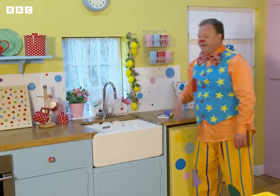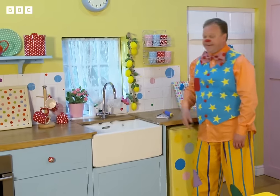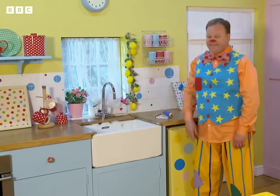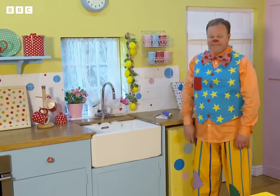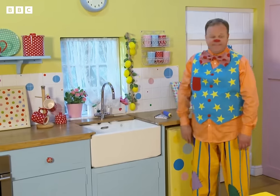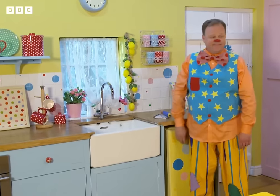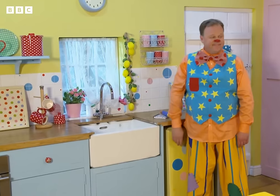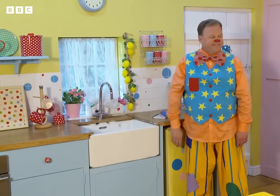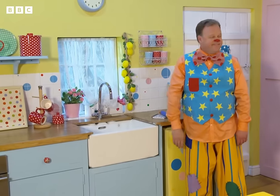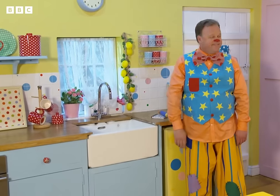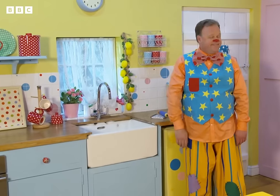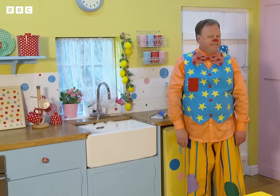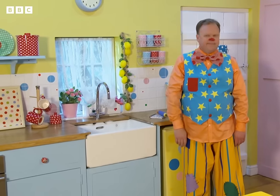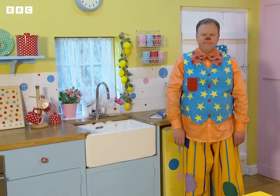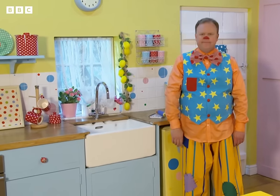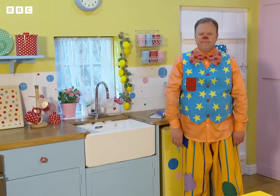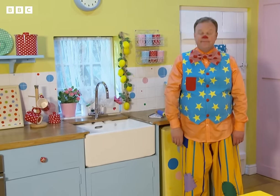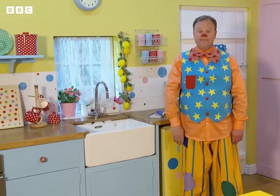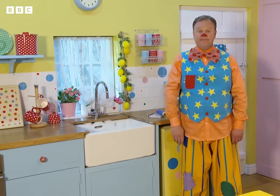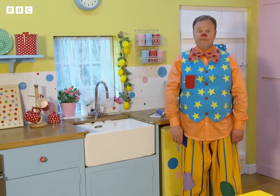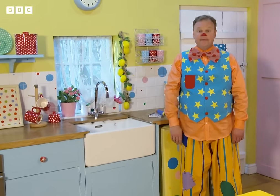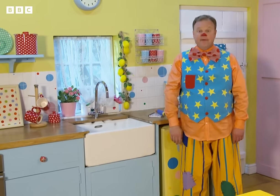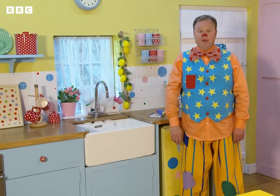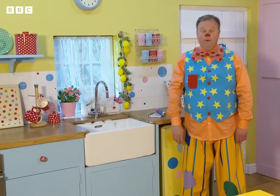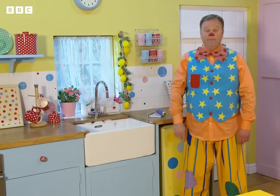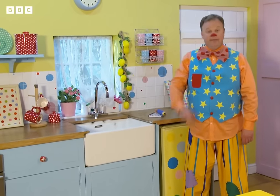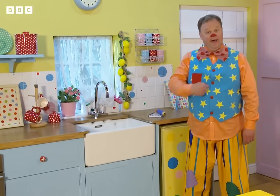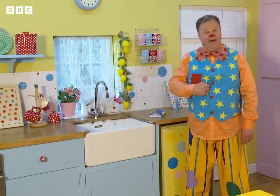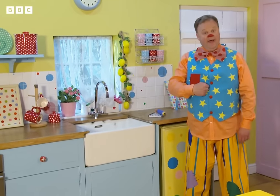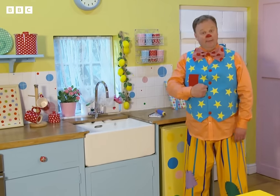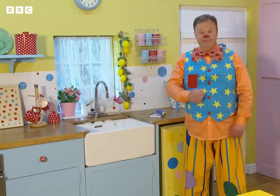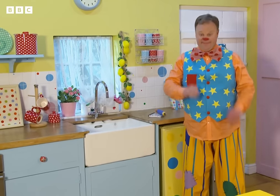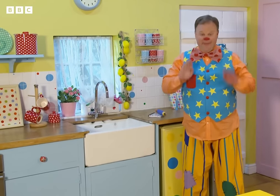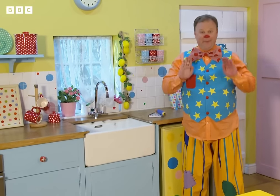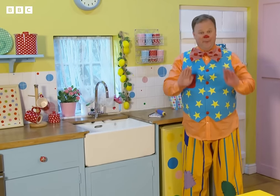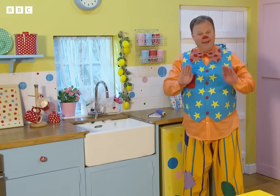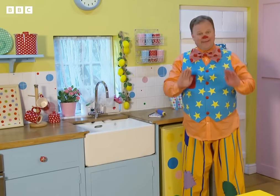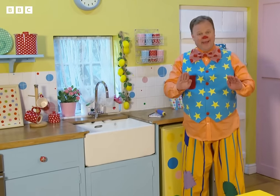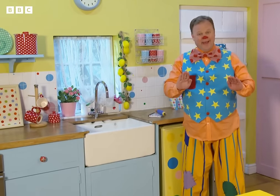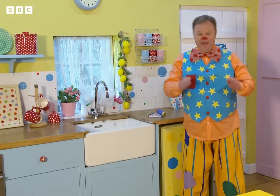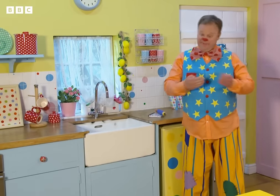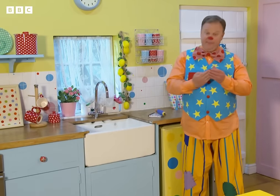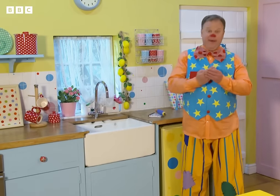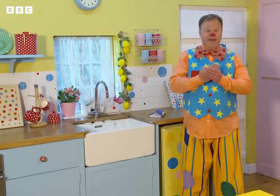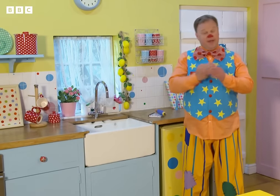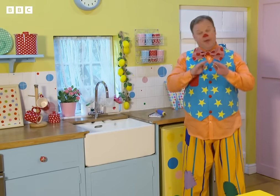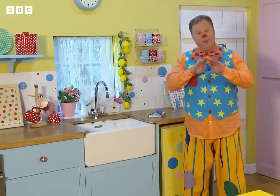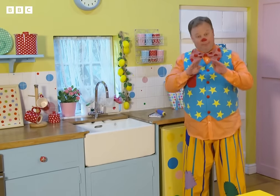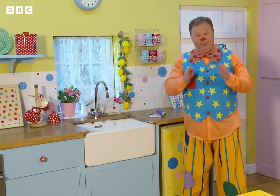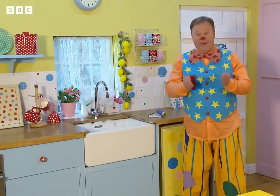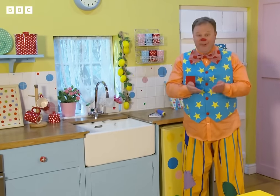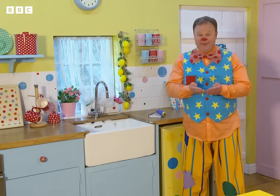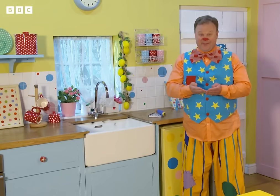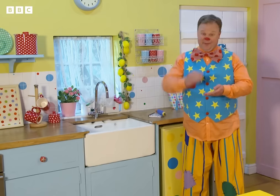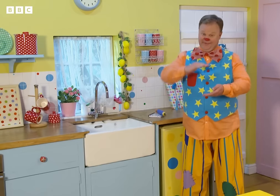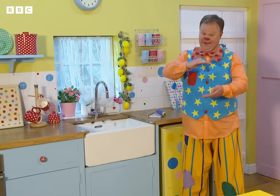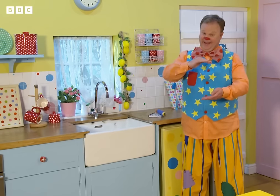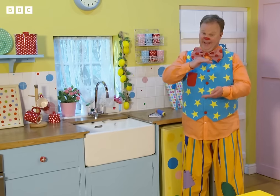What are you doing, Mr. Tumble? I'm still waiting for my new ball to